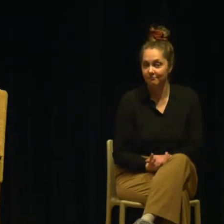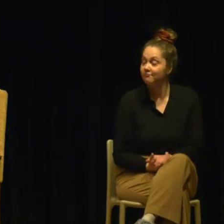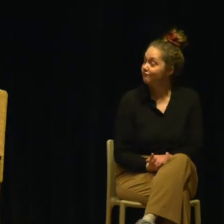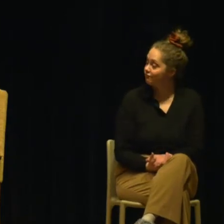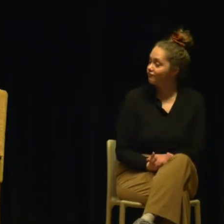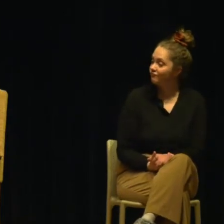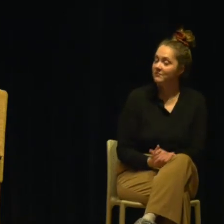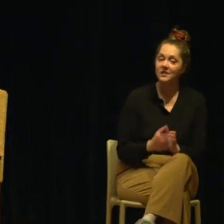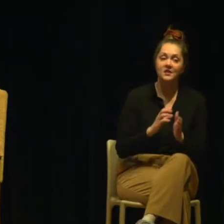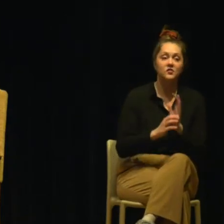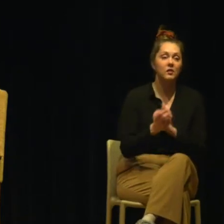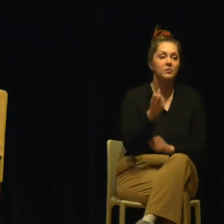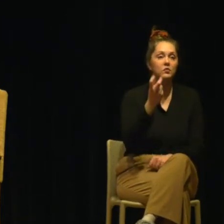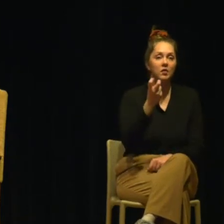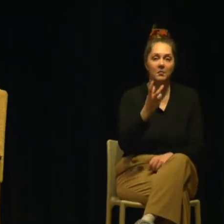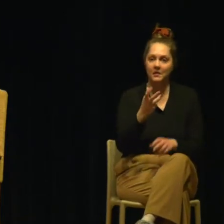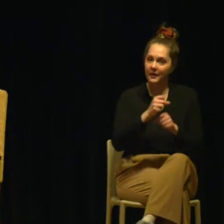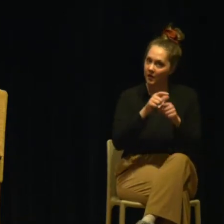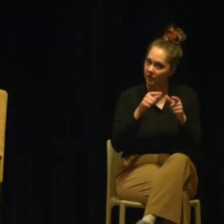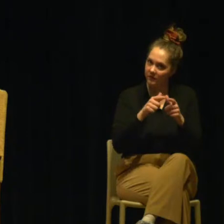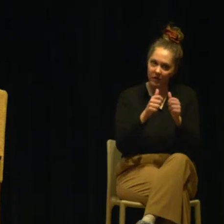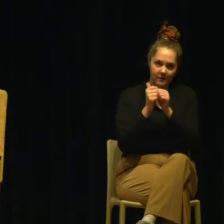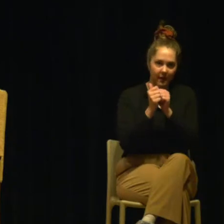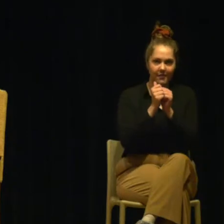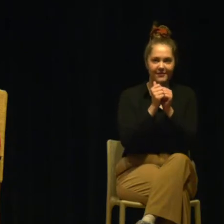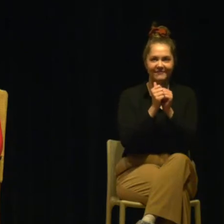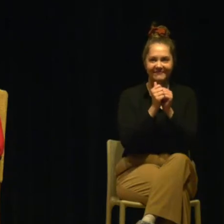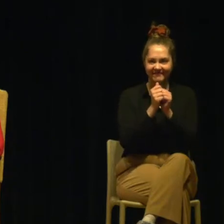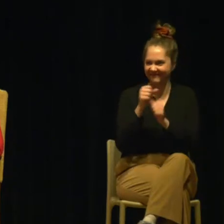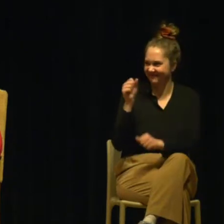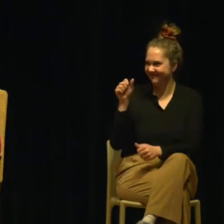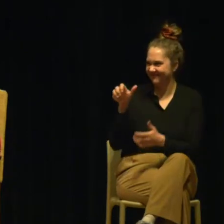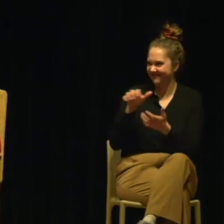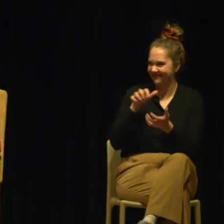The chapter's called Get Your Vagina Together.